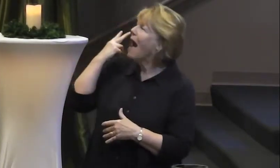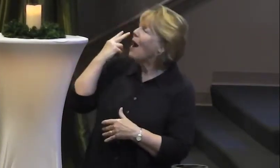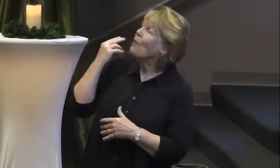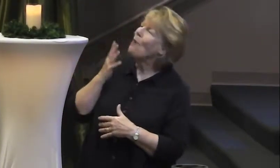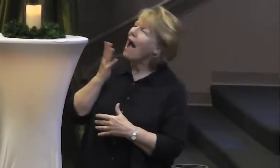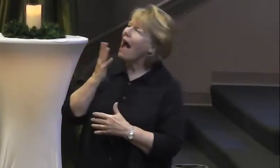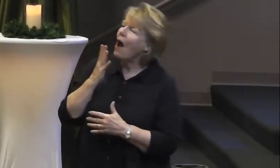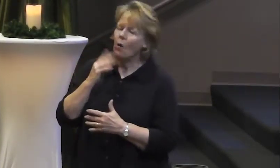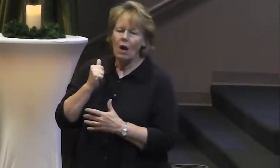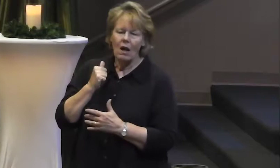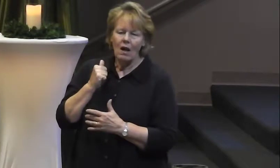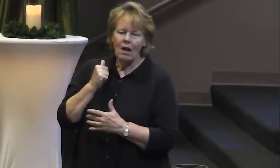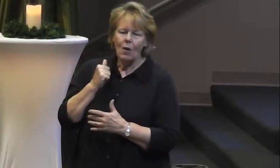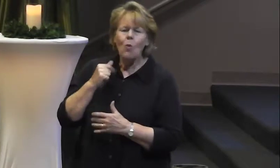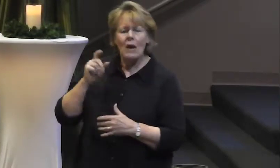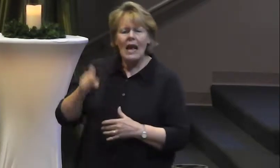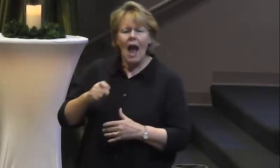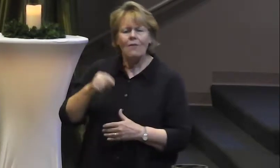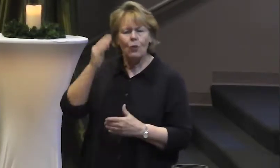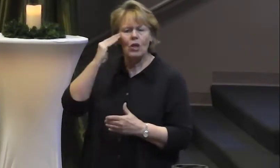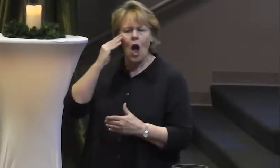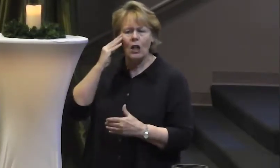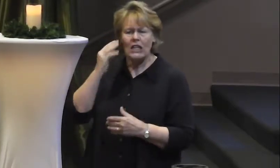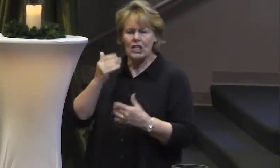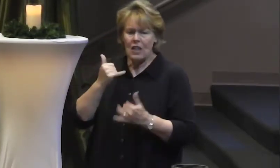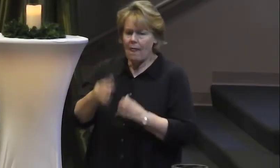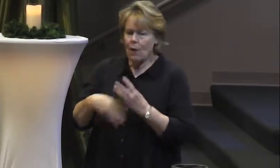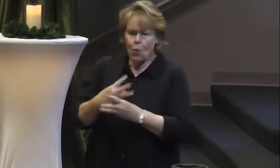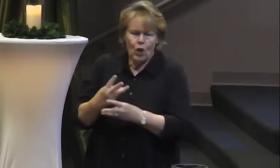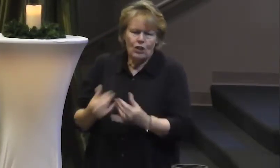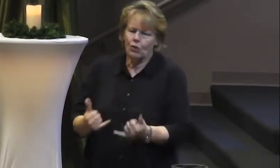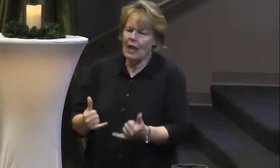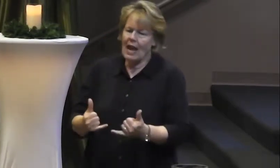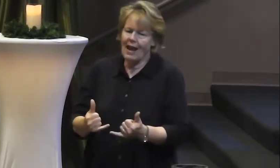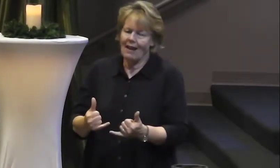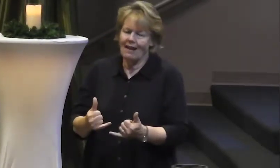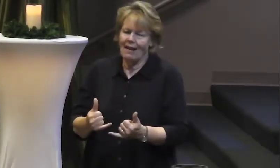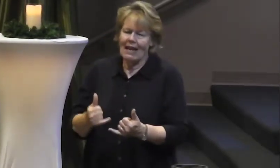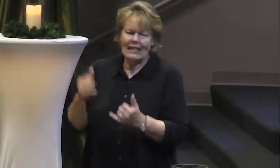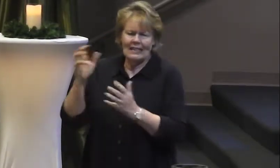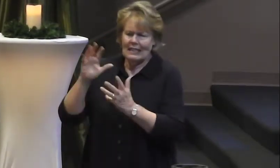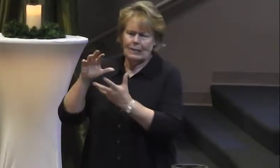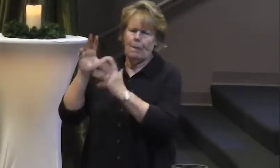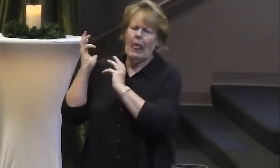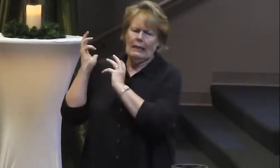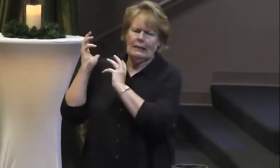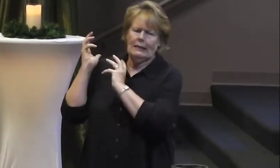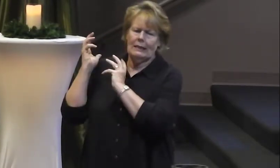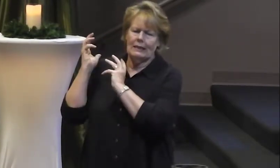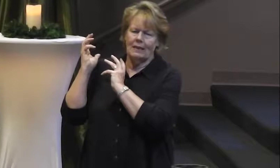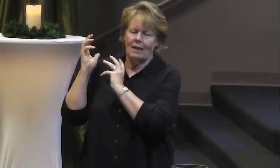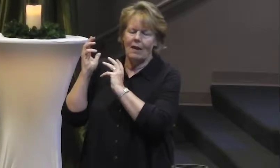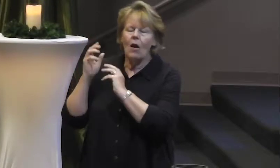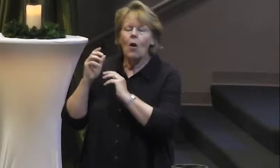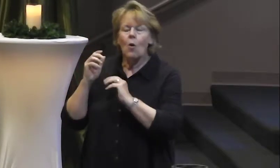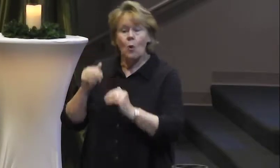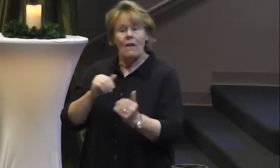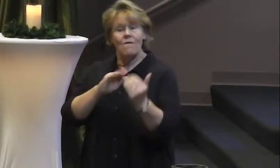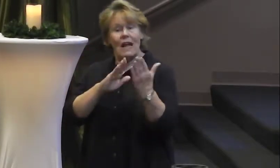lives are not what they could be or should be. They've been displaced. But if it faces honestly, we can also face and